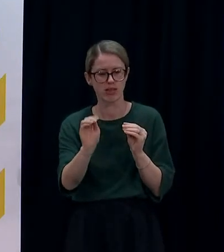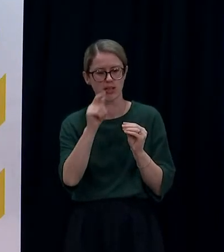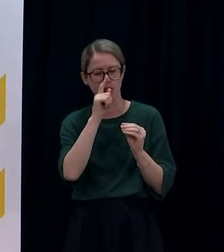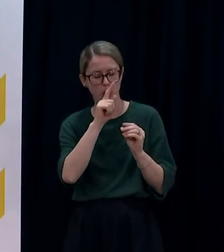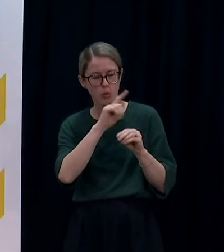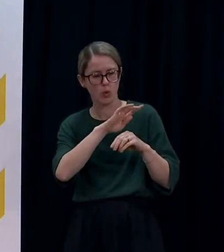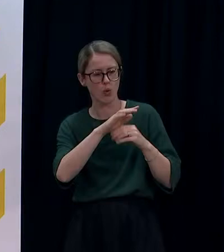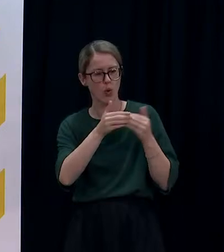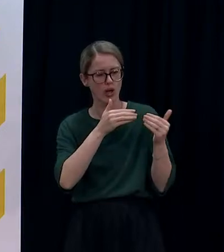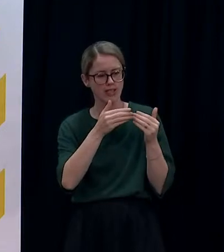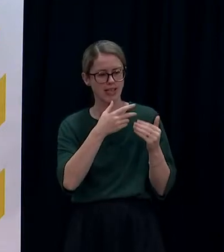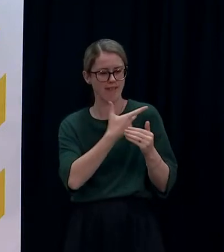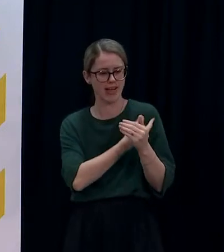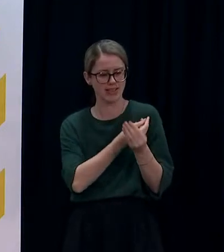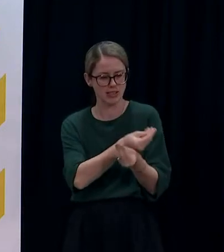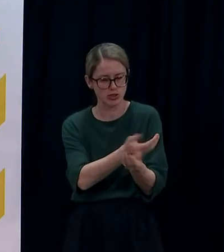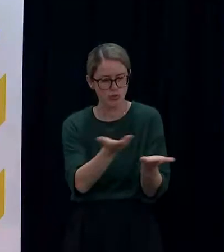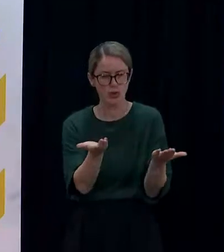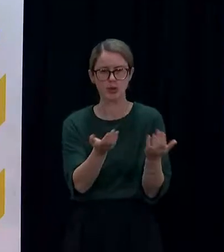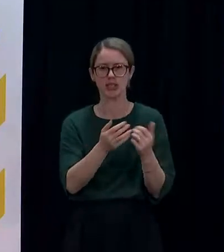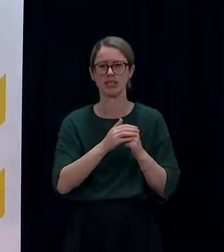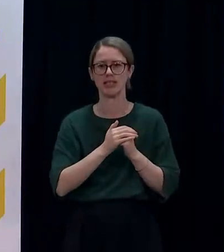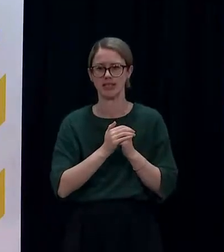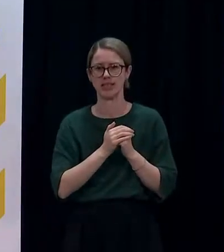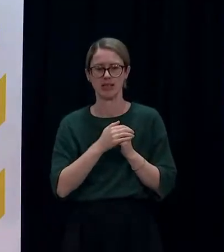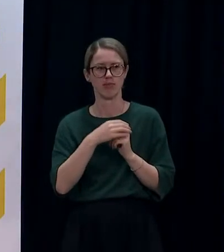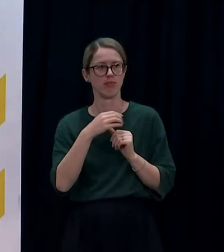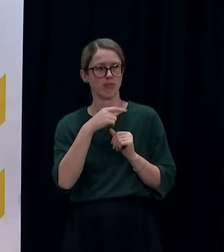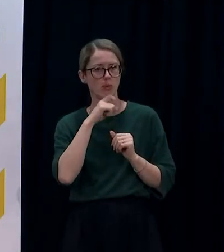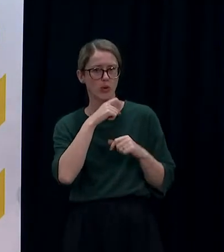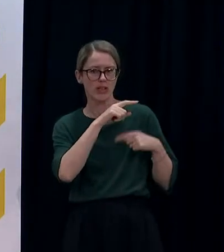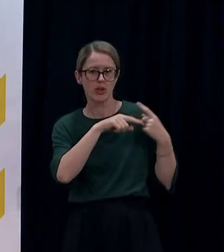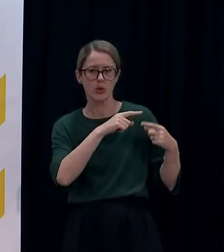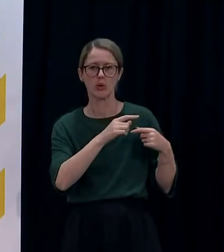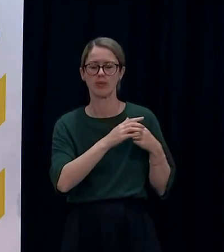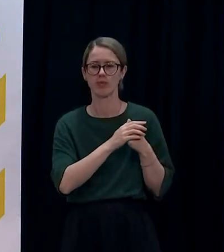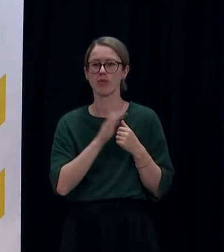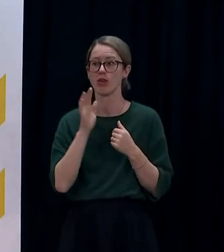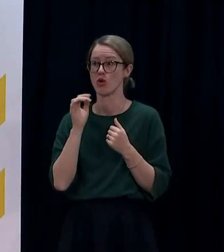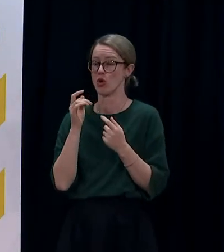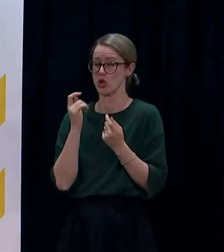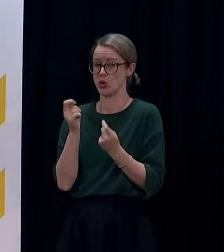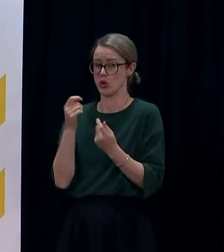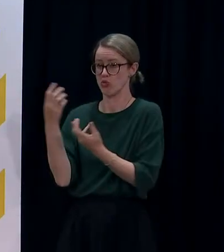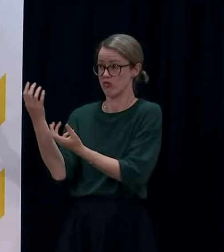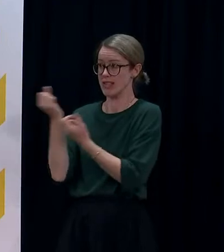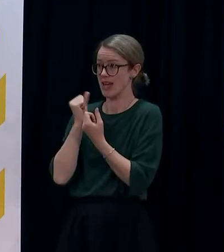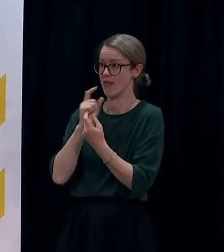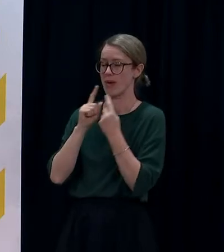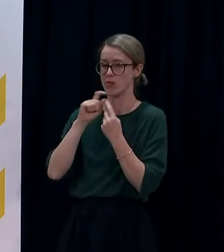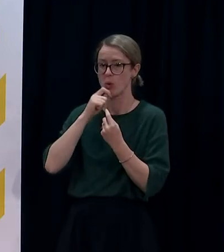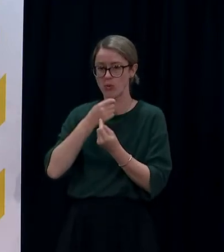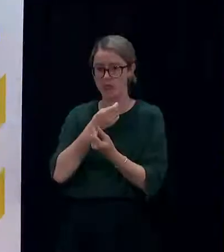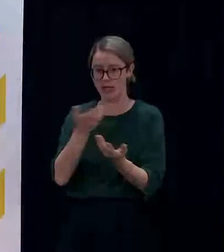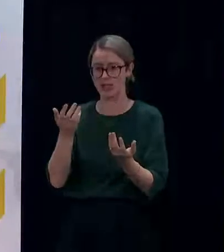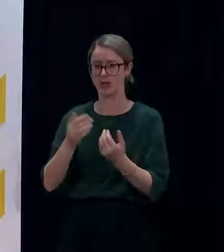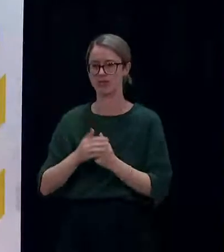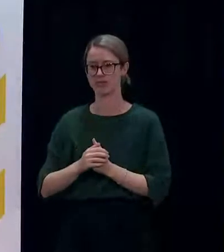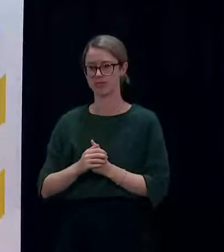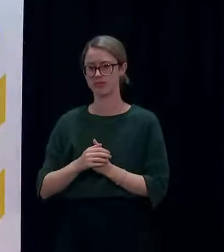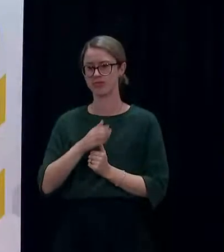organise vaccine distribution at a local level, and they will continue to do that. And as soon as we've got something to say about that, we will. Jess, we'll